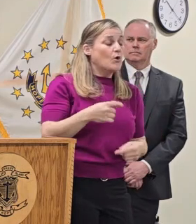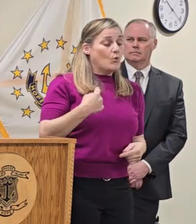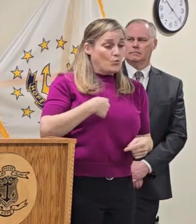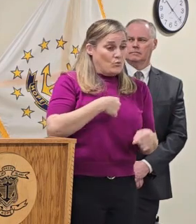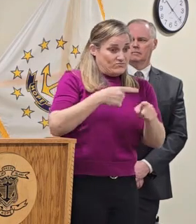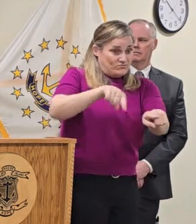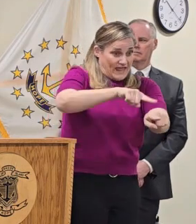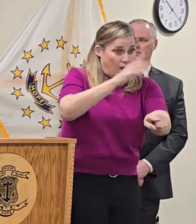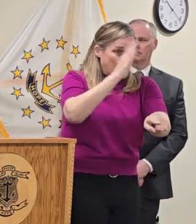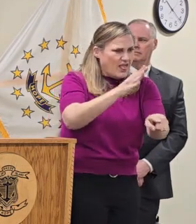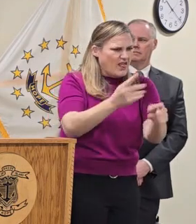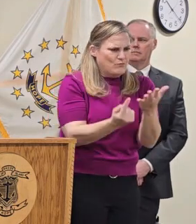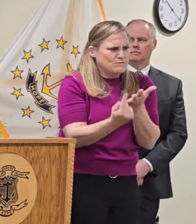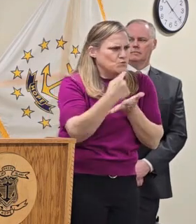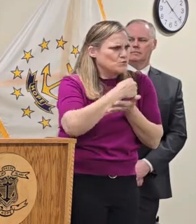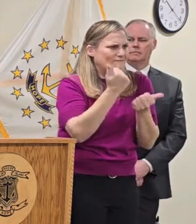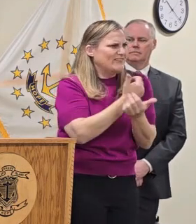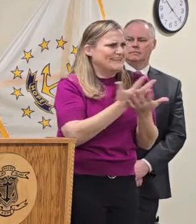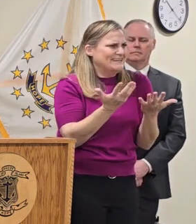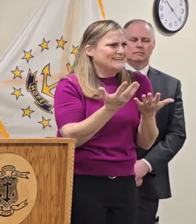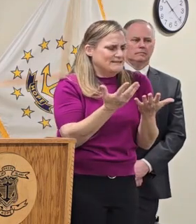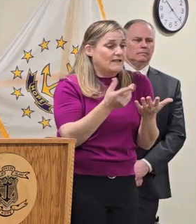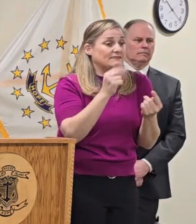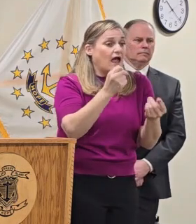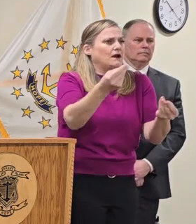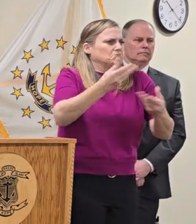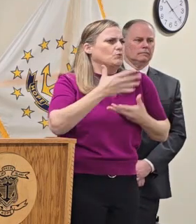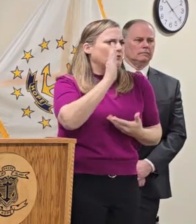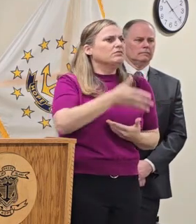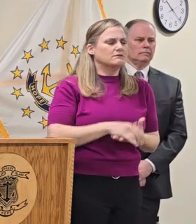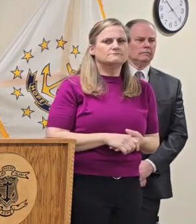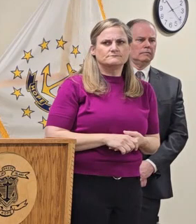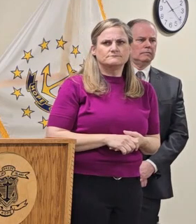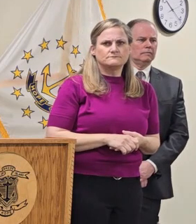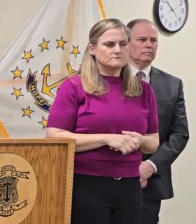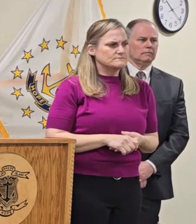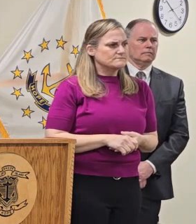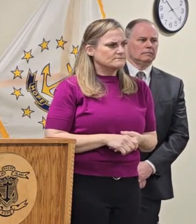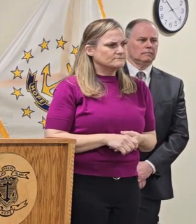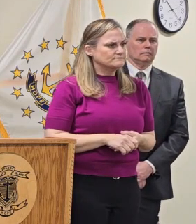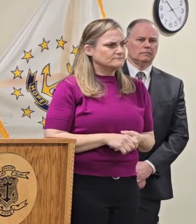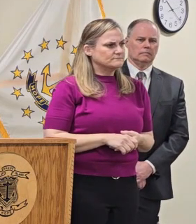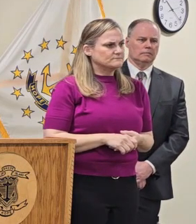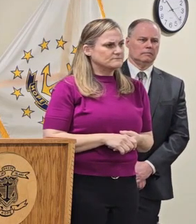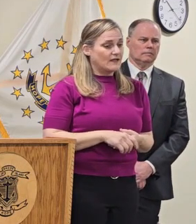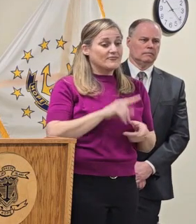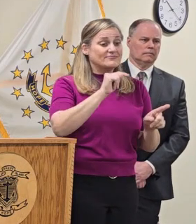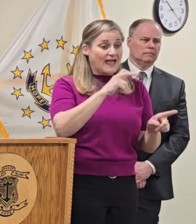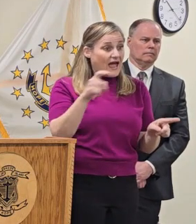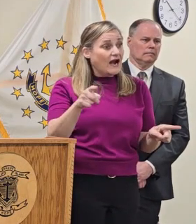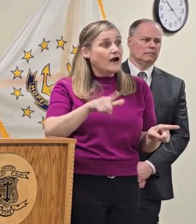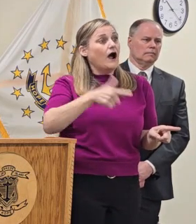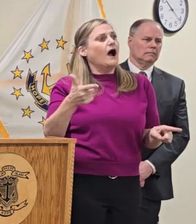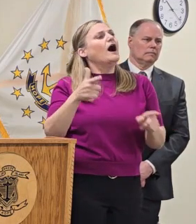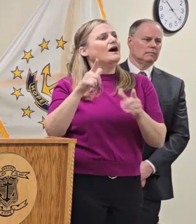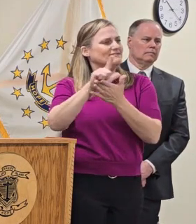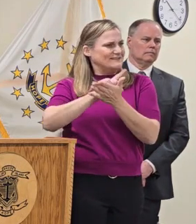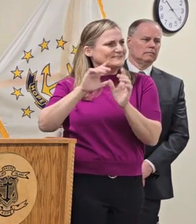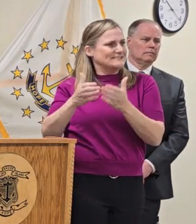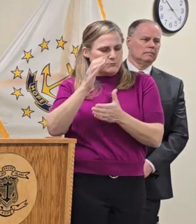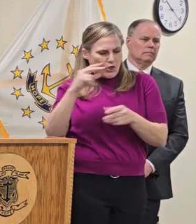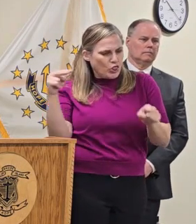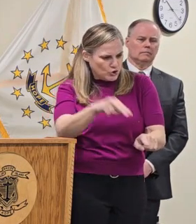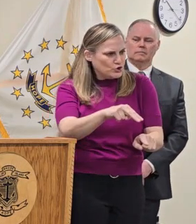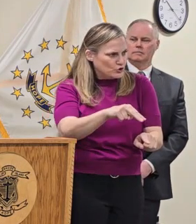their notes, and I'm sure that our legal team is going to be interested in all those details. What's the rough timeline, Governor, of when you expect the lawsuit